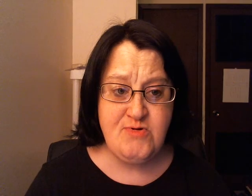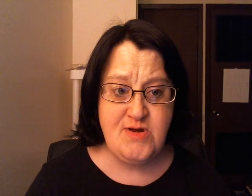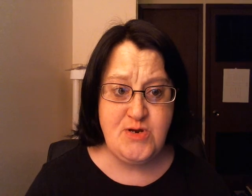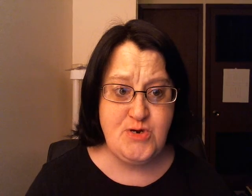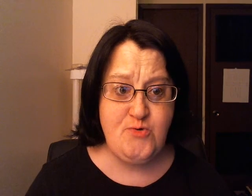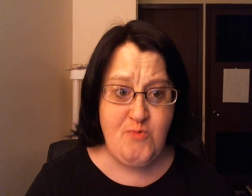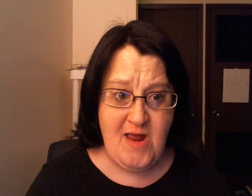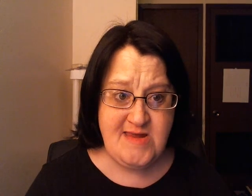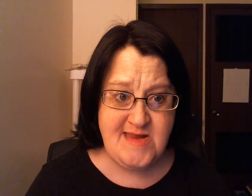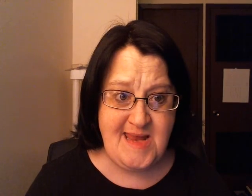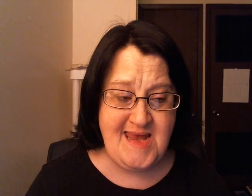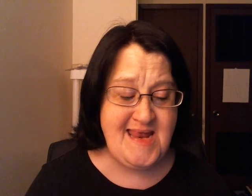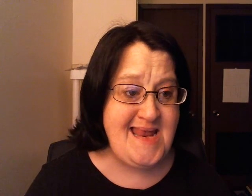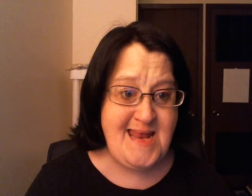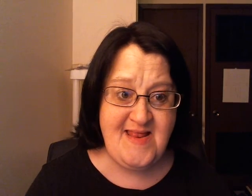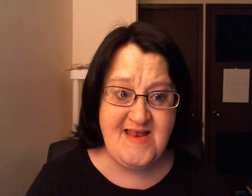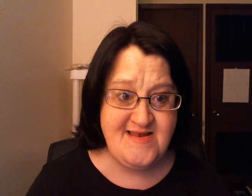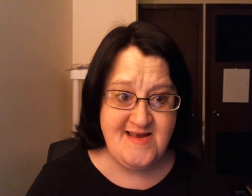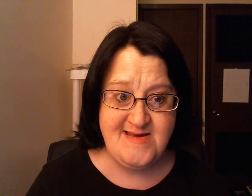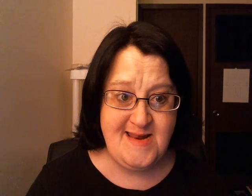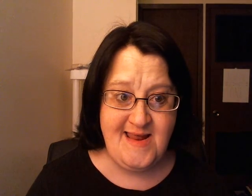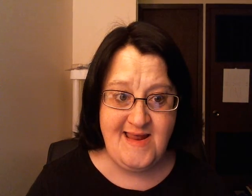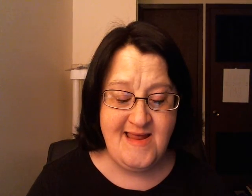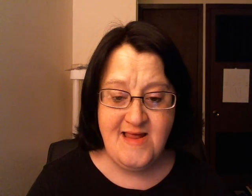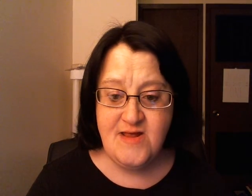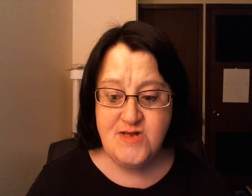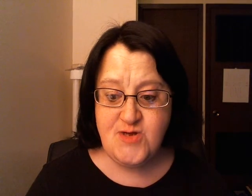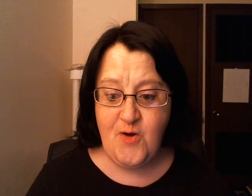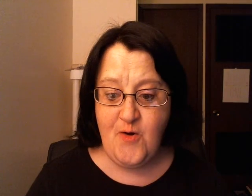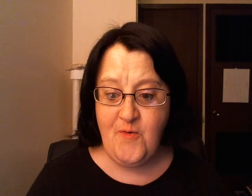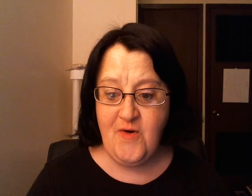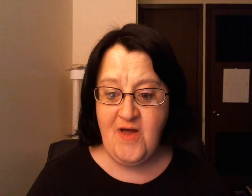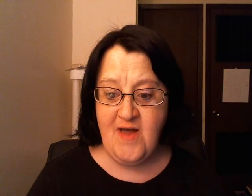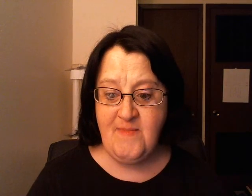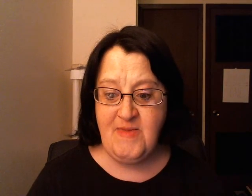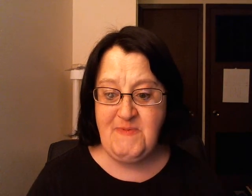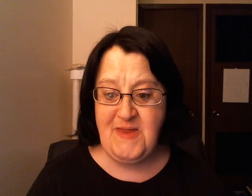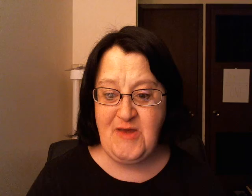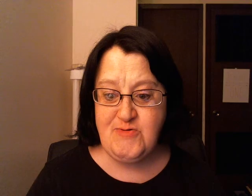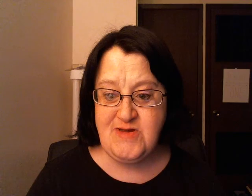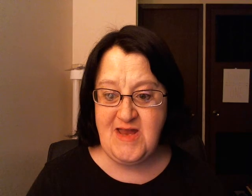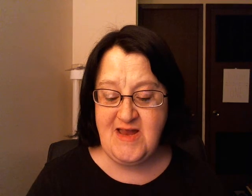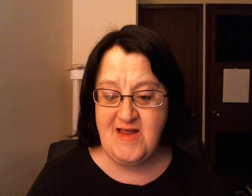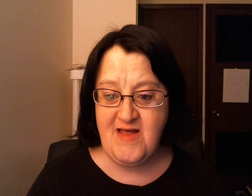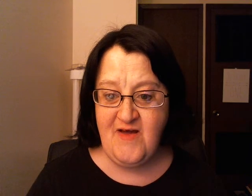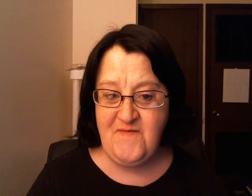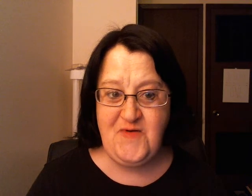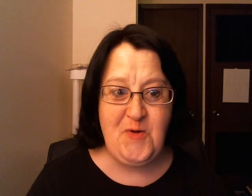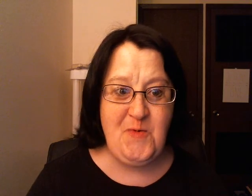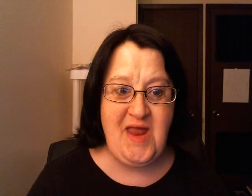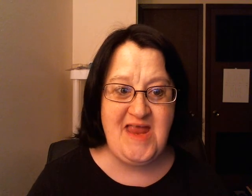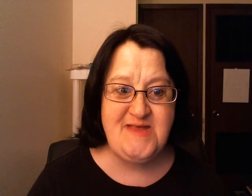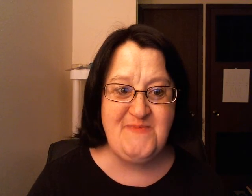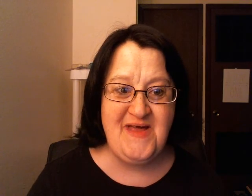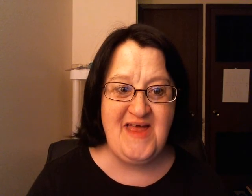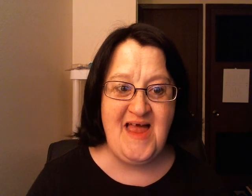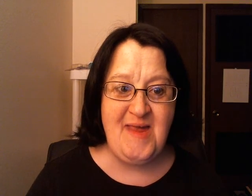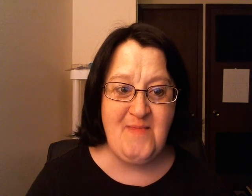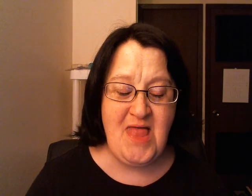and just rest. I didn't get anything done today. So, um, it's been an interesting, uh, few weeks, but I am on